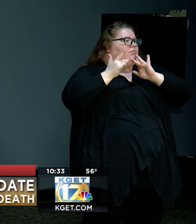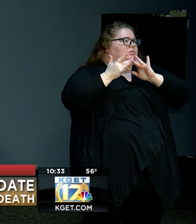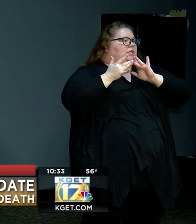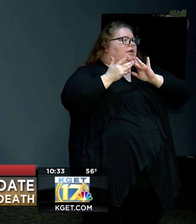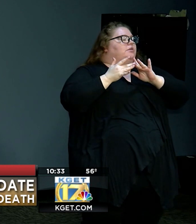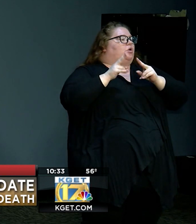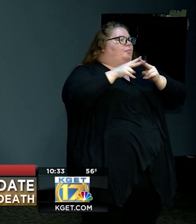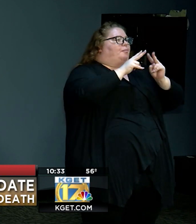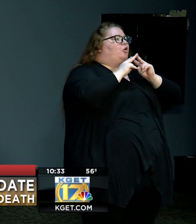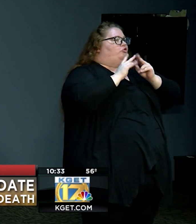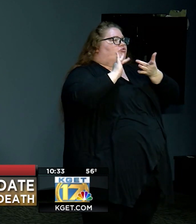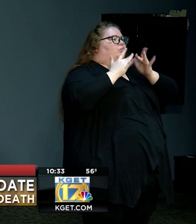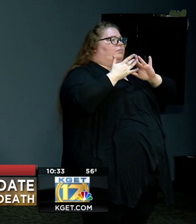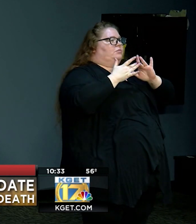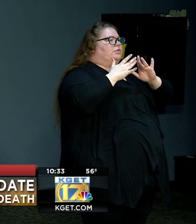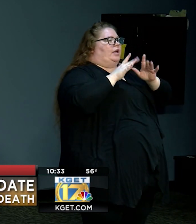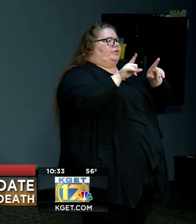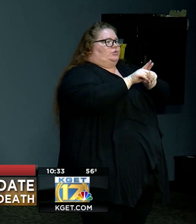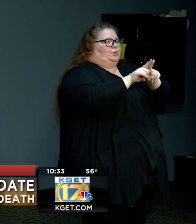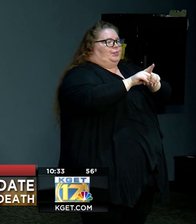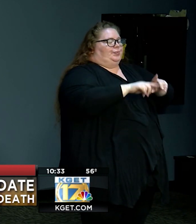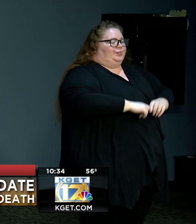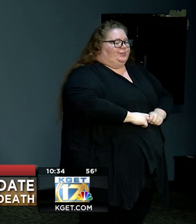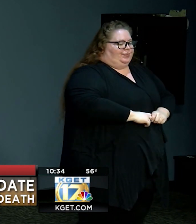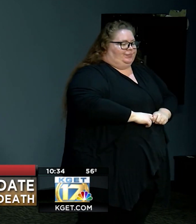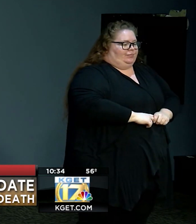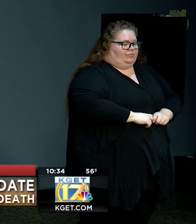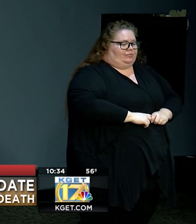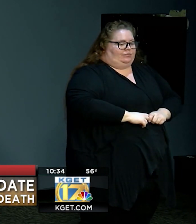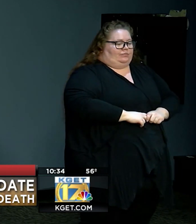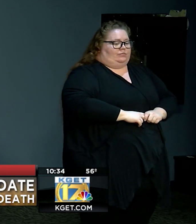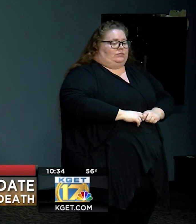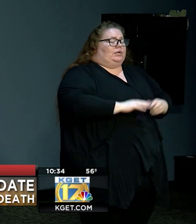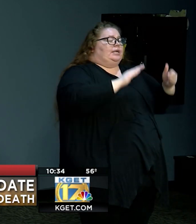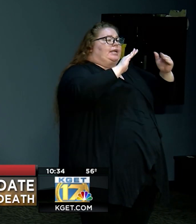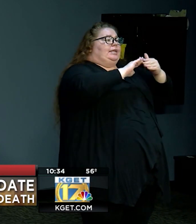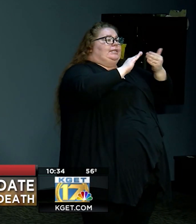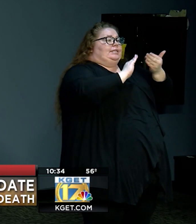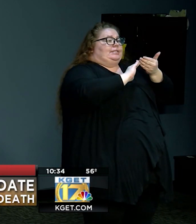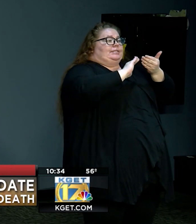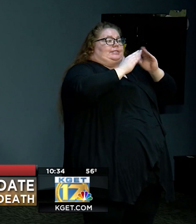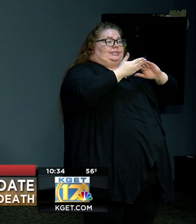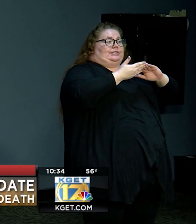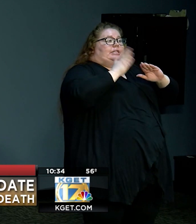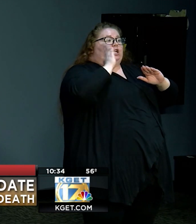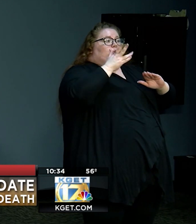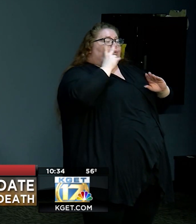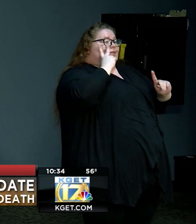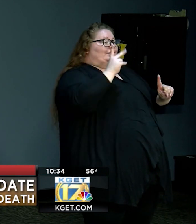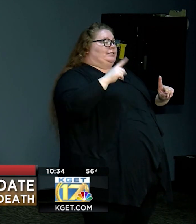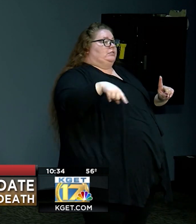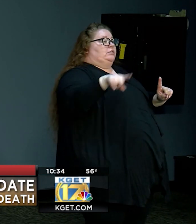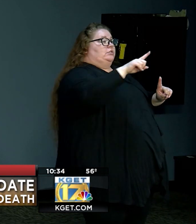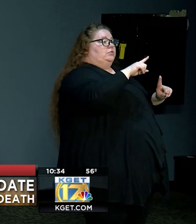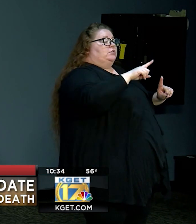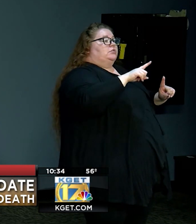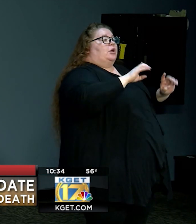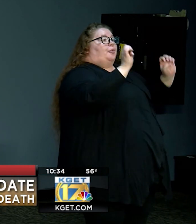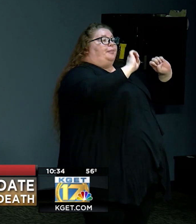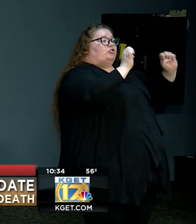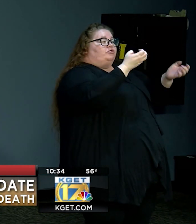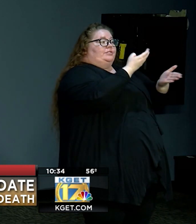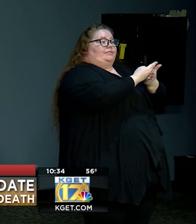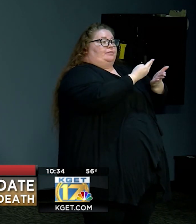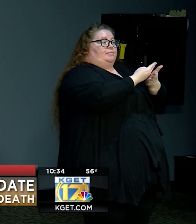websites. It's also important to note that the city will be looking to allocate emergency homeless funding coming